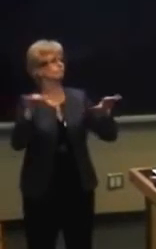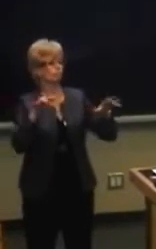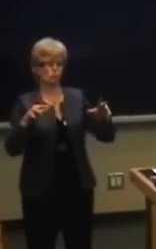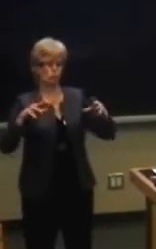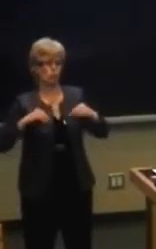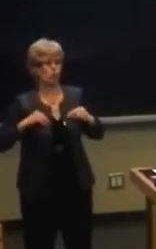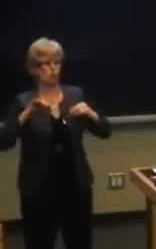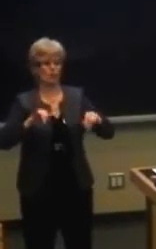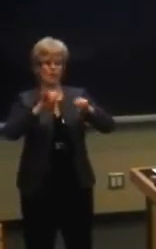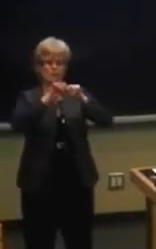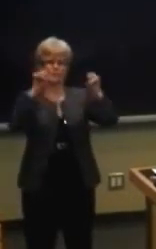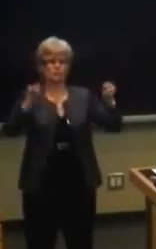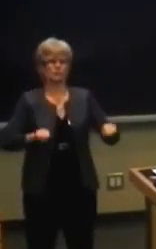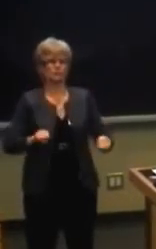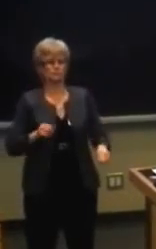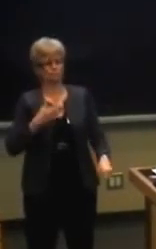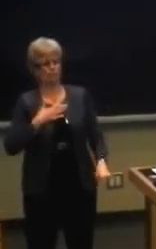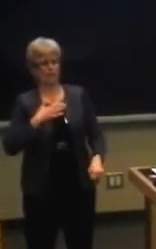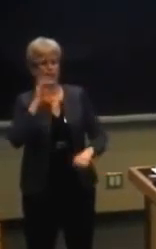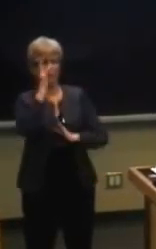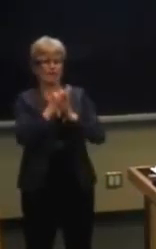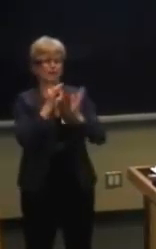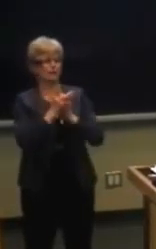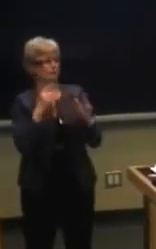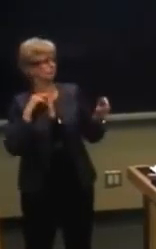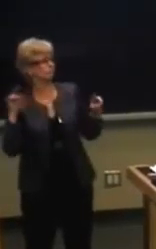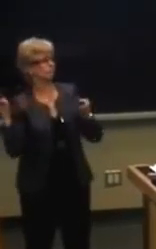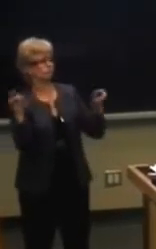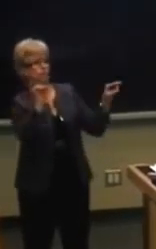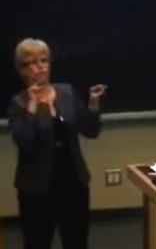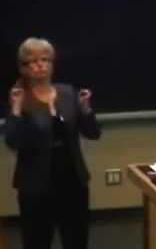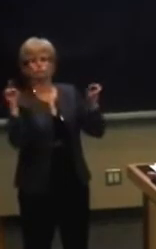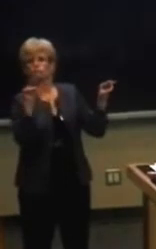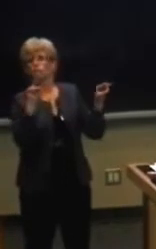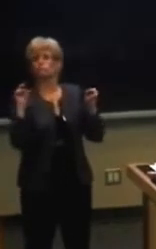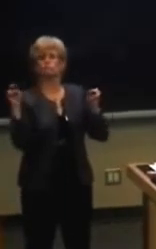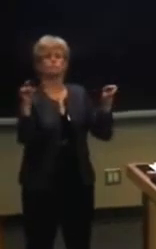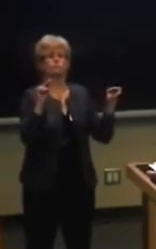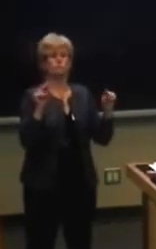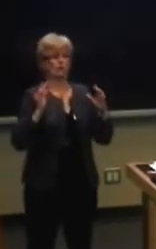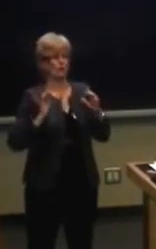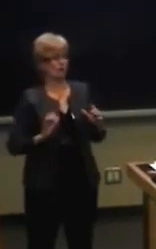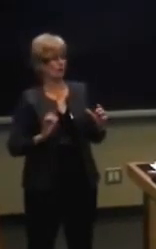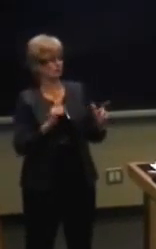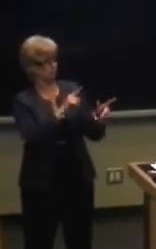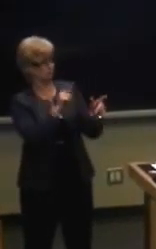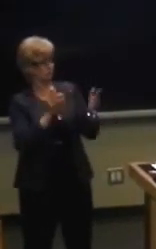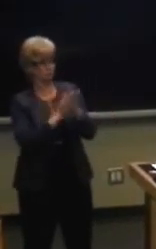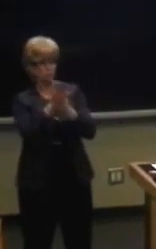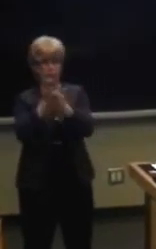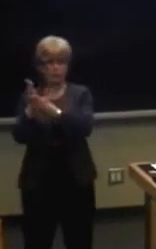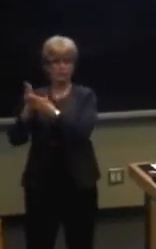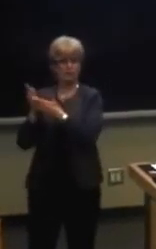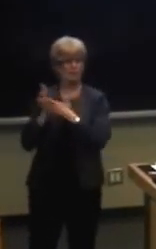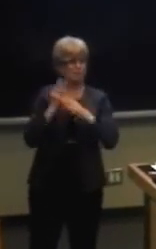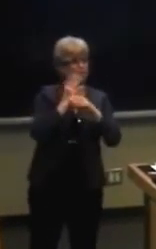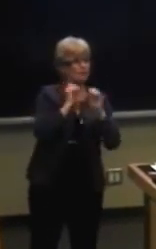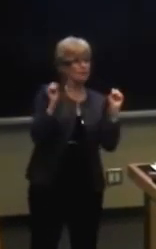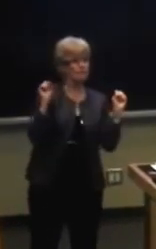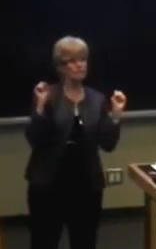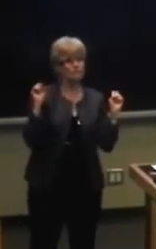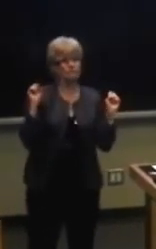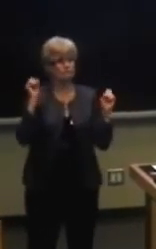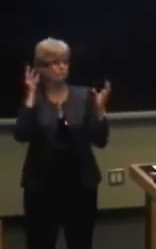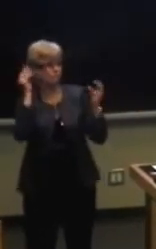that station on a shift basis and patrol around that location to make sure that customers are being looked after, that everything's safe, that